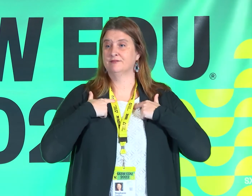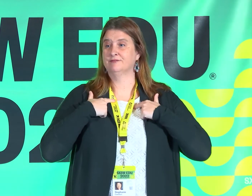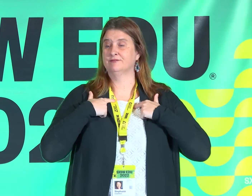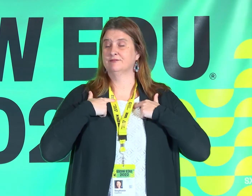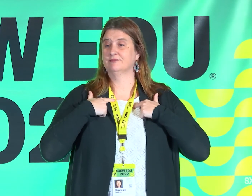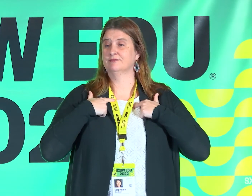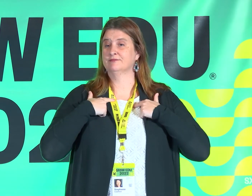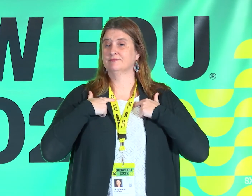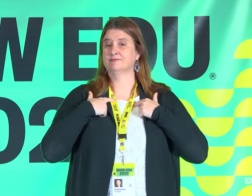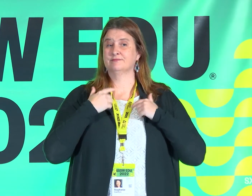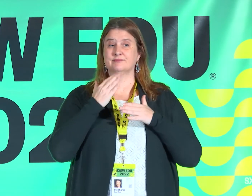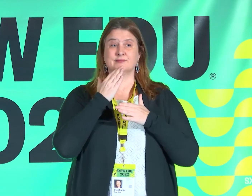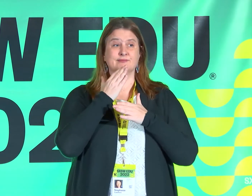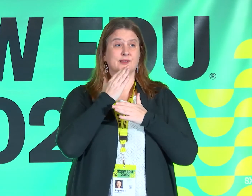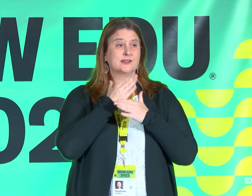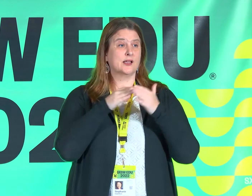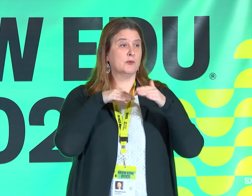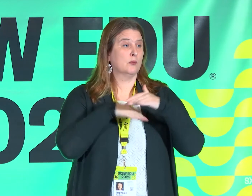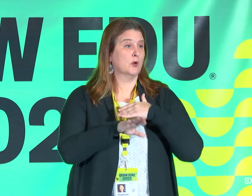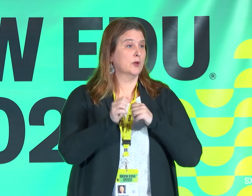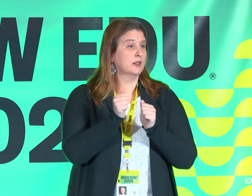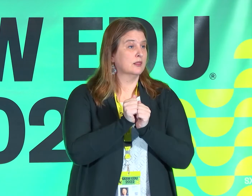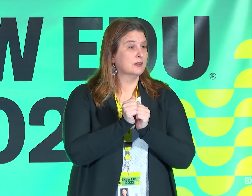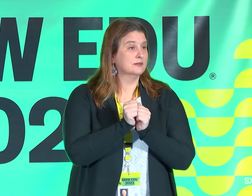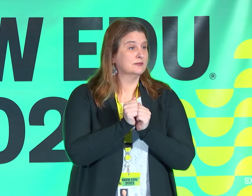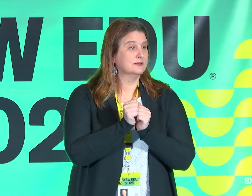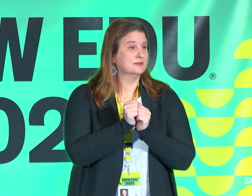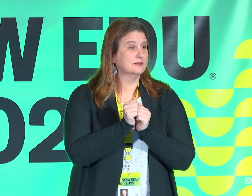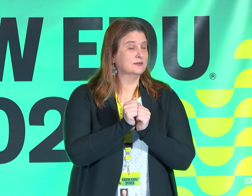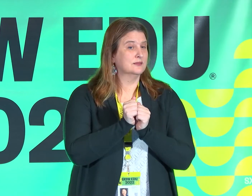show up later in life. Others, people are born with.